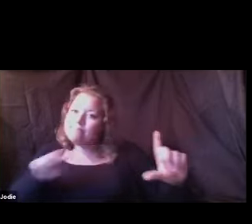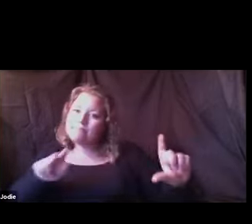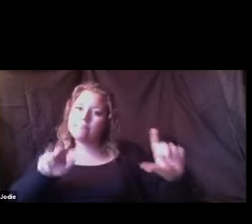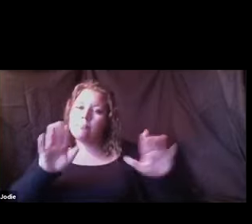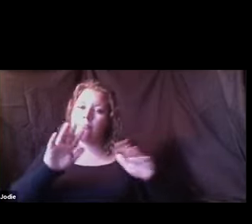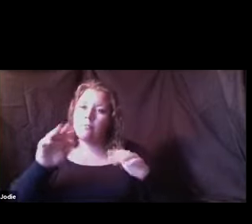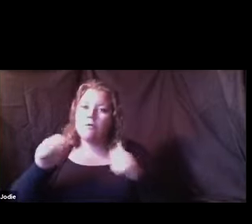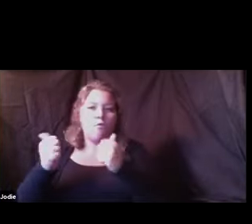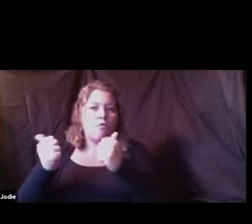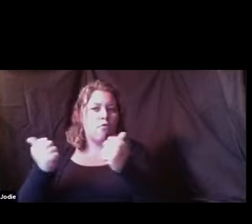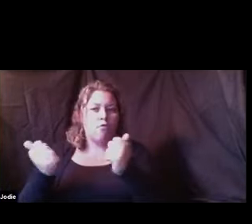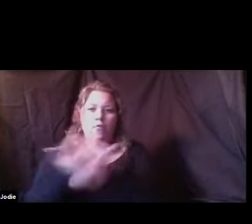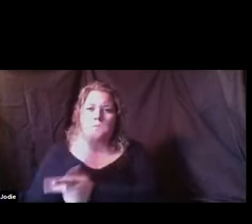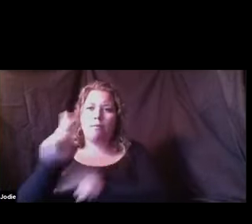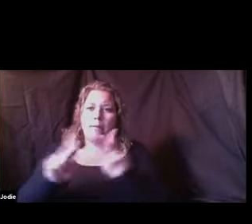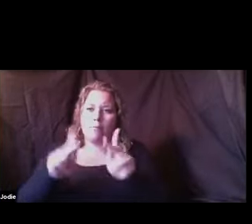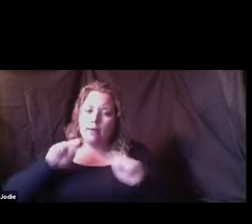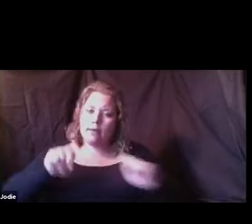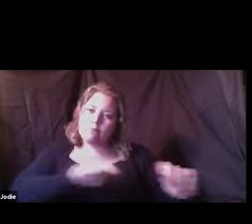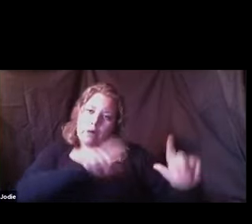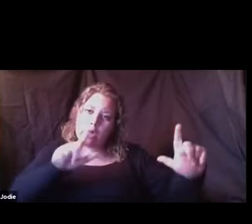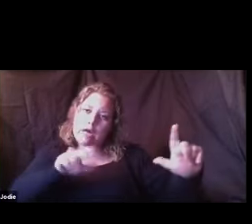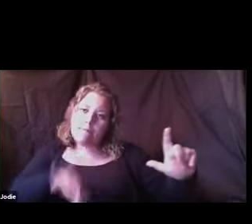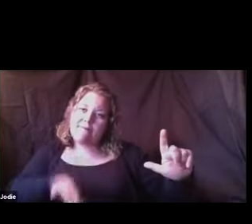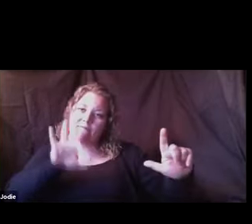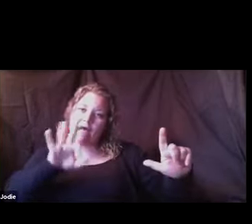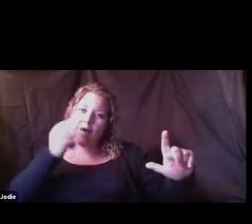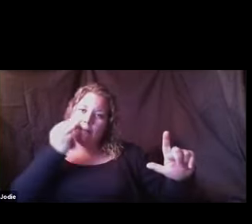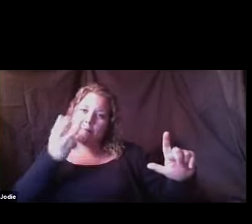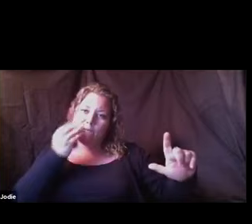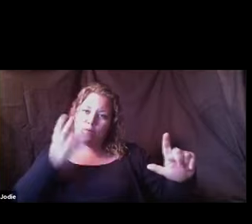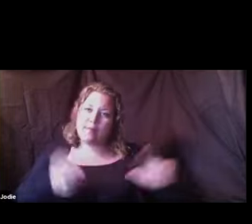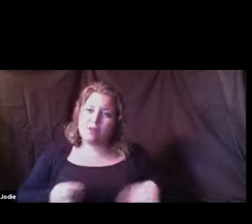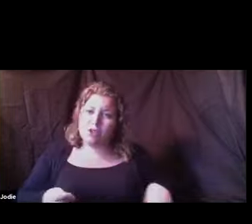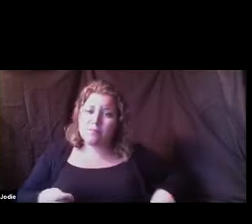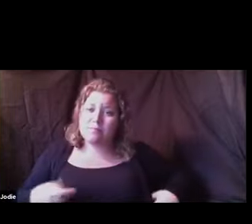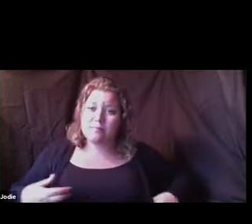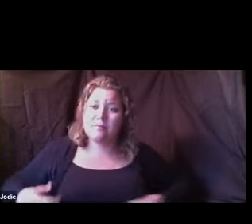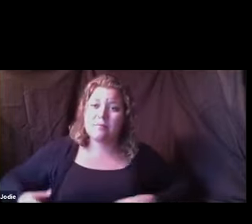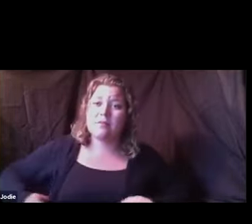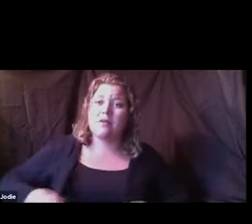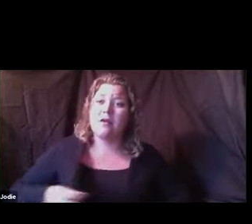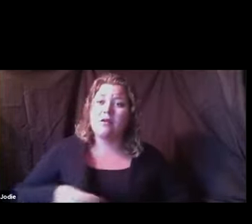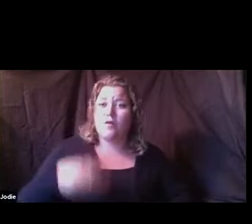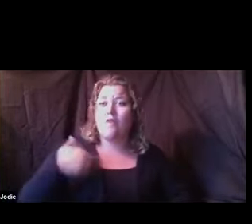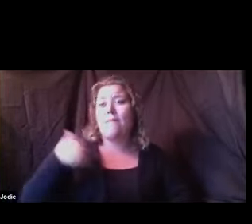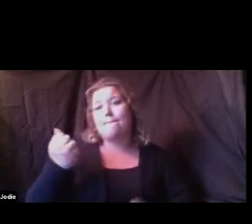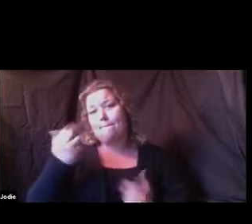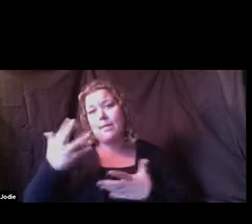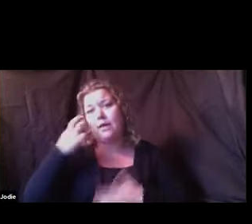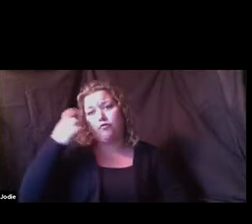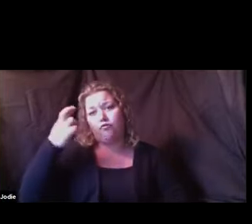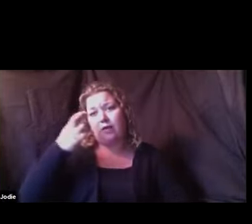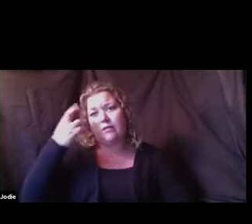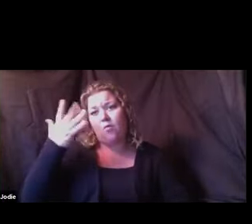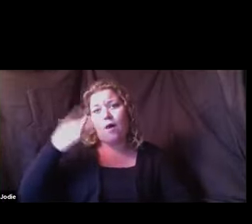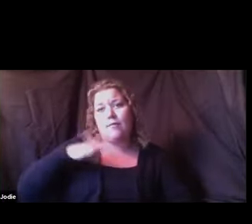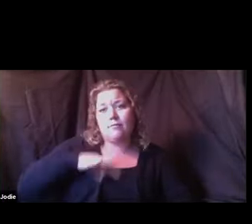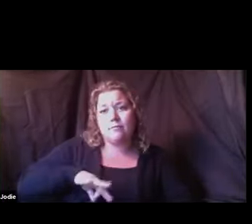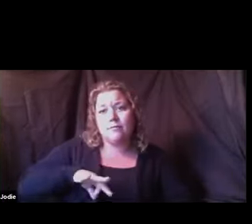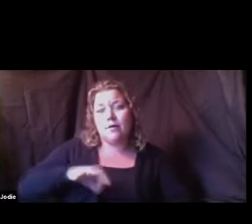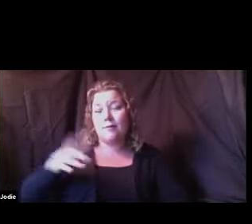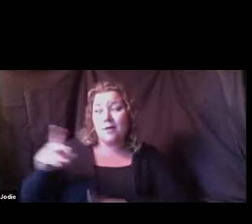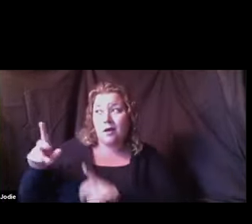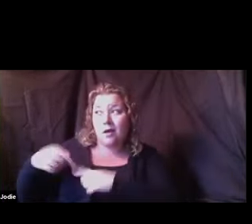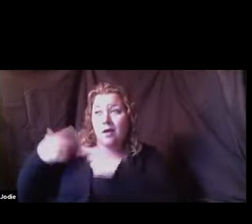can be easily found here. So I think there's a lot of reasons why this is really helpful. And as far as how long it's been